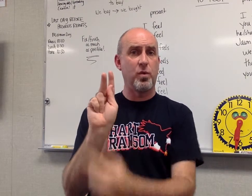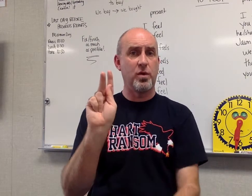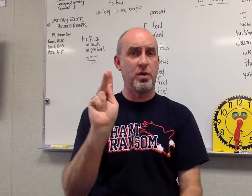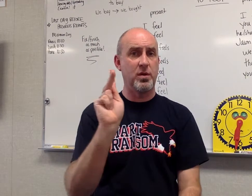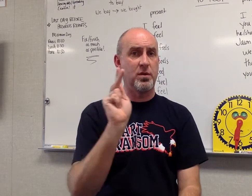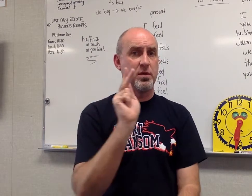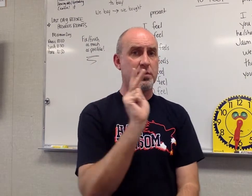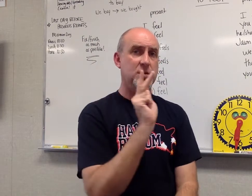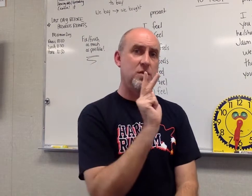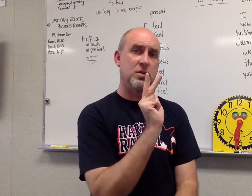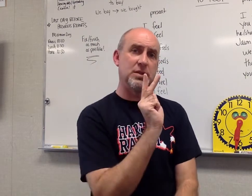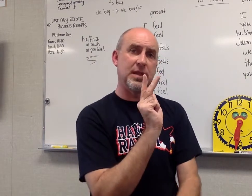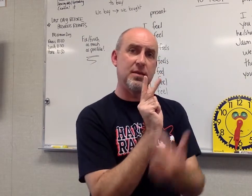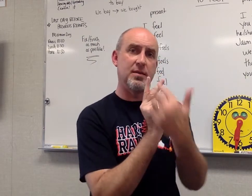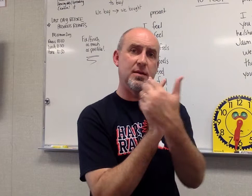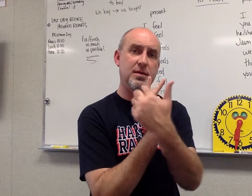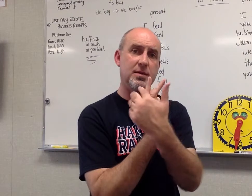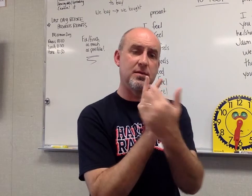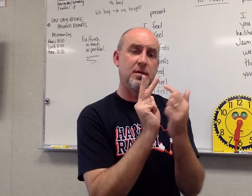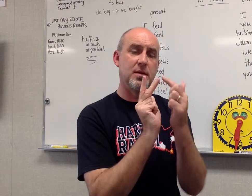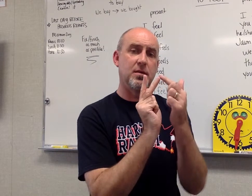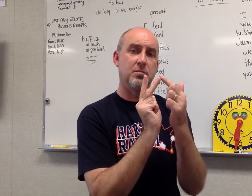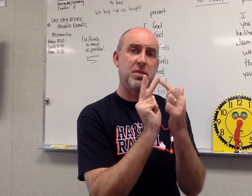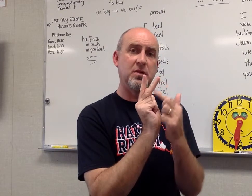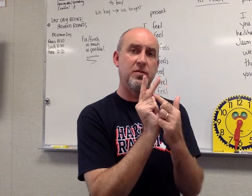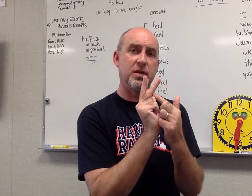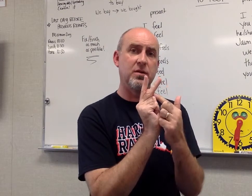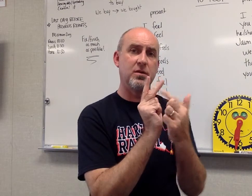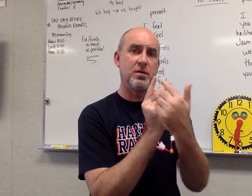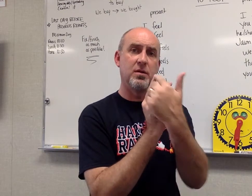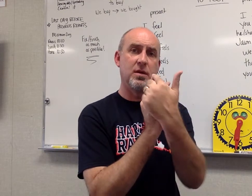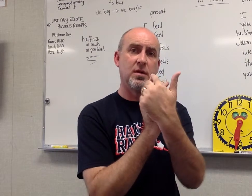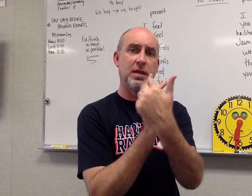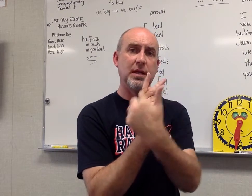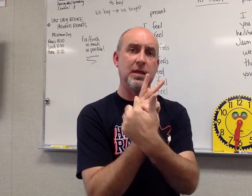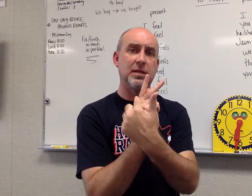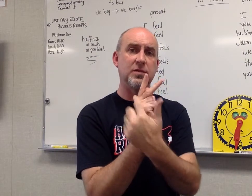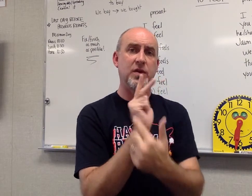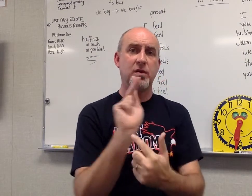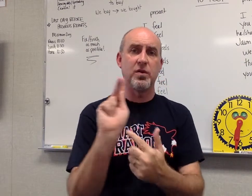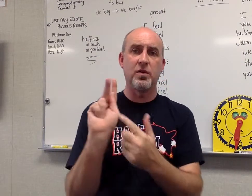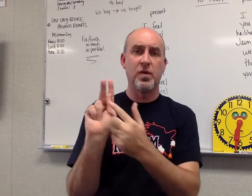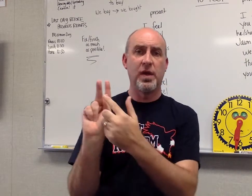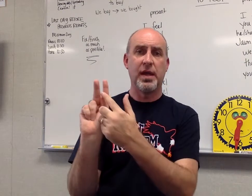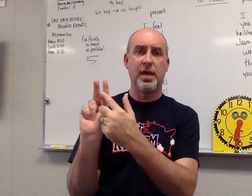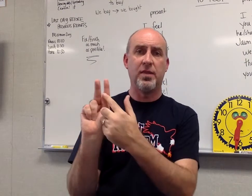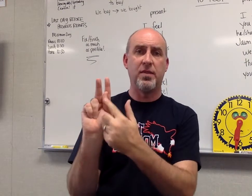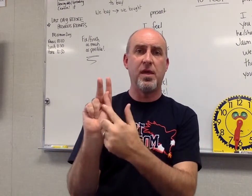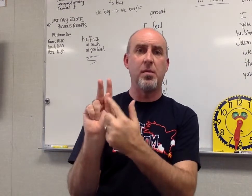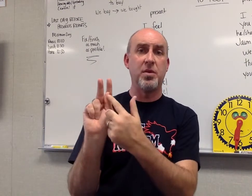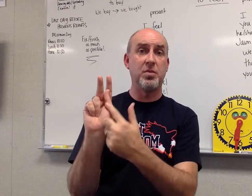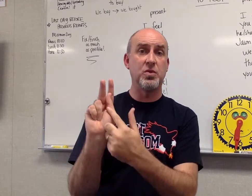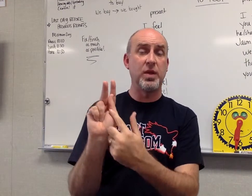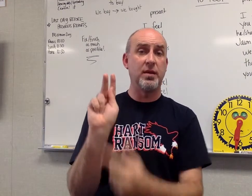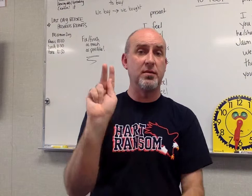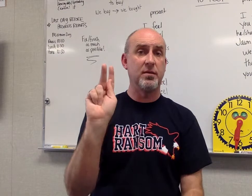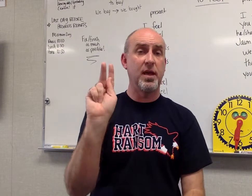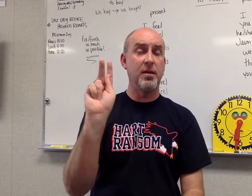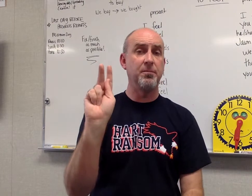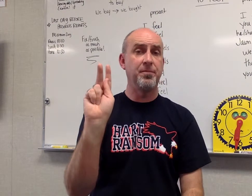forward so it looks like this. Middle finger, index finger, and the thumb in between. Okay?